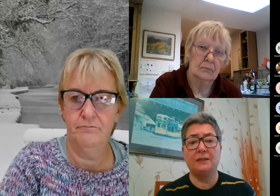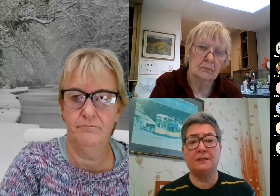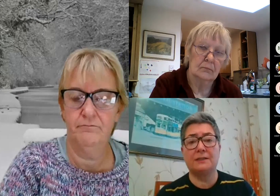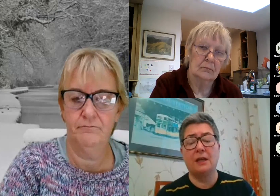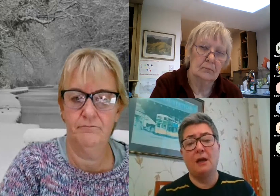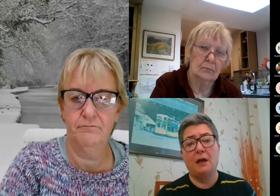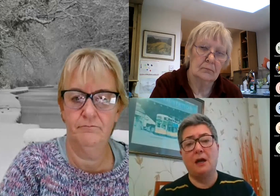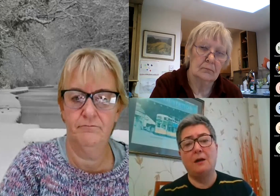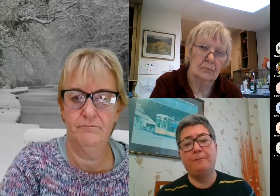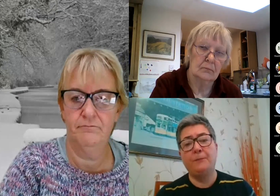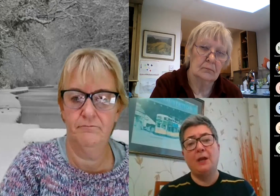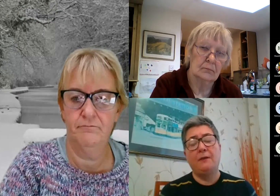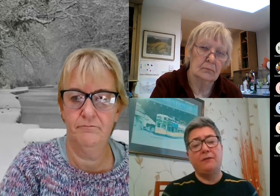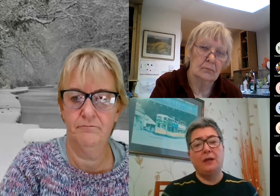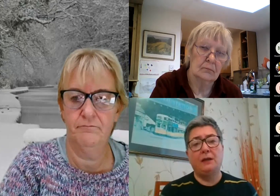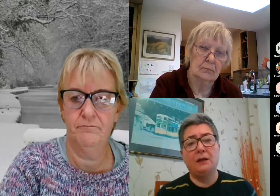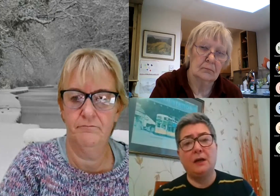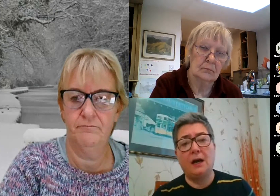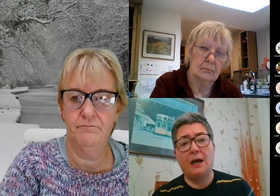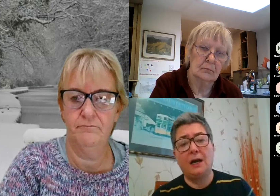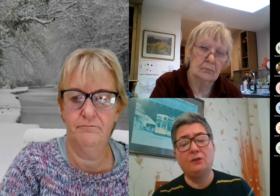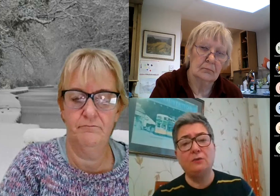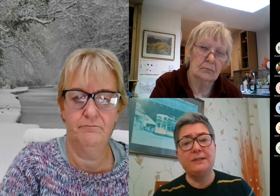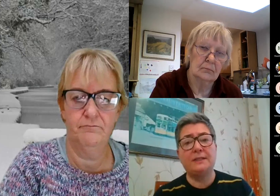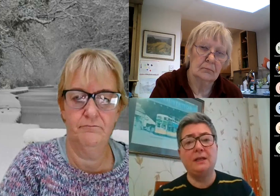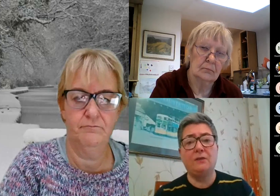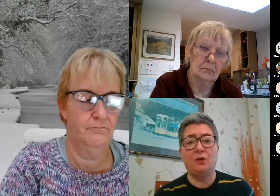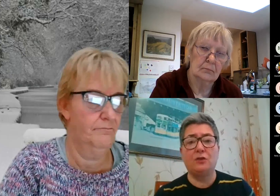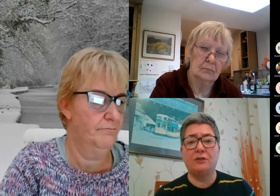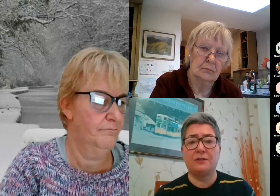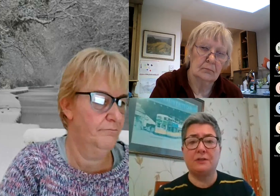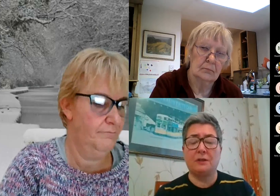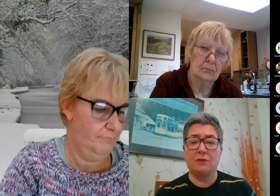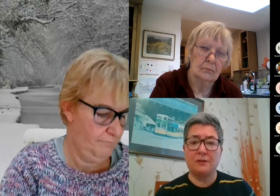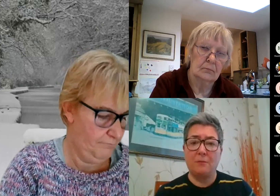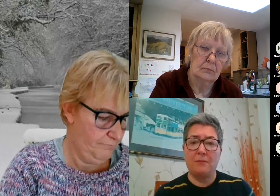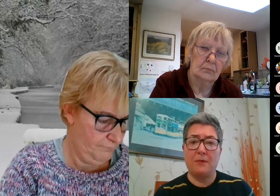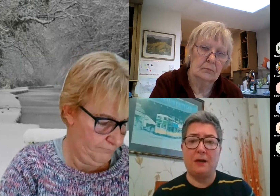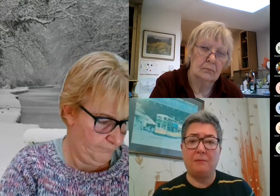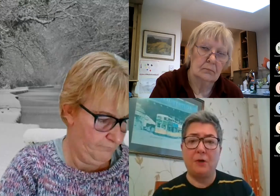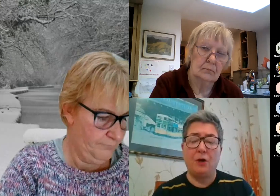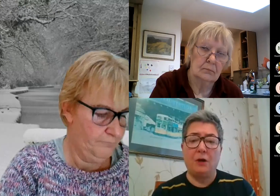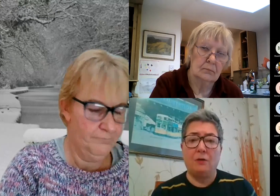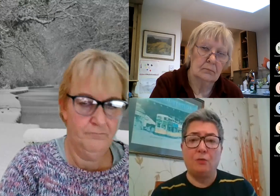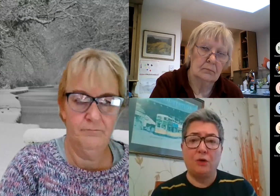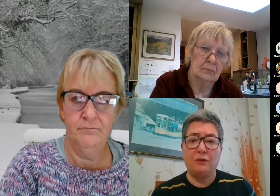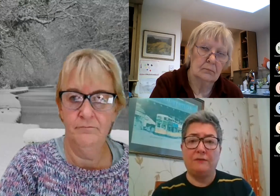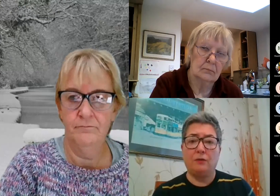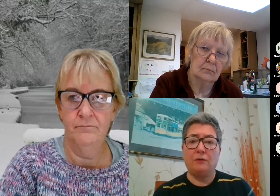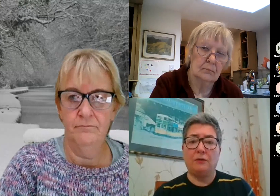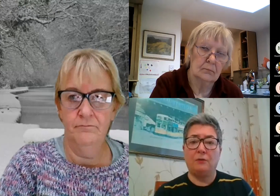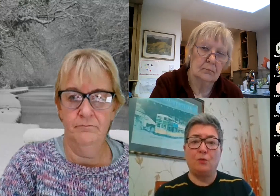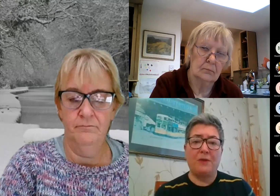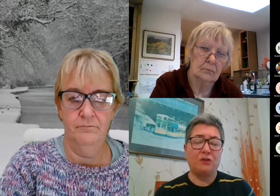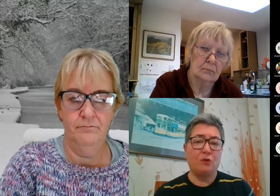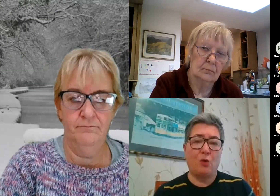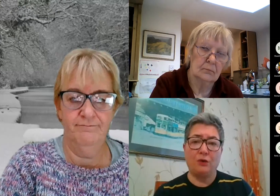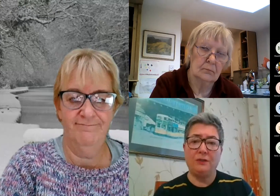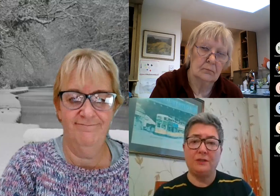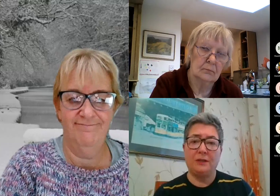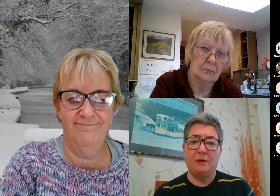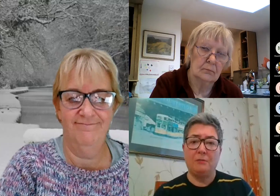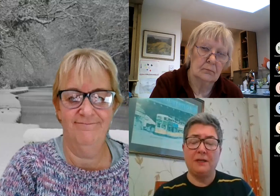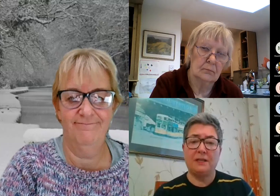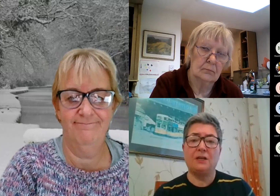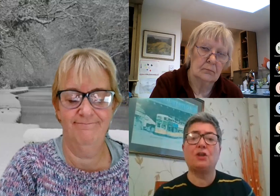through our knowledge sites, then I don't see that there's some wonderful